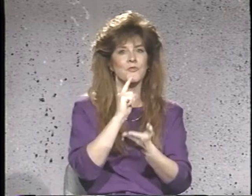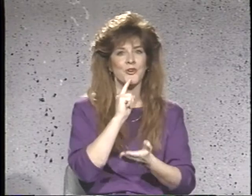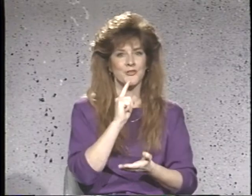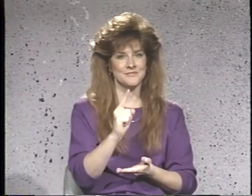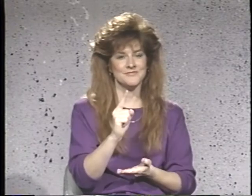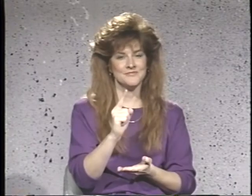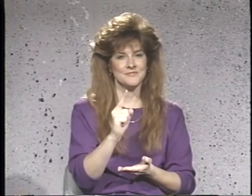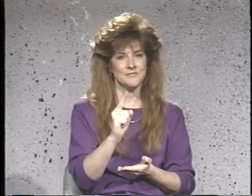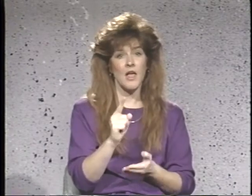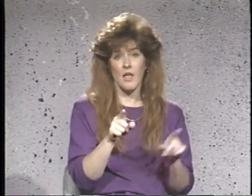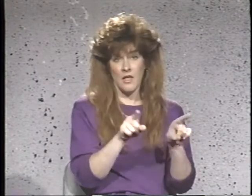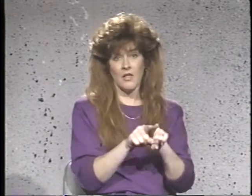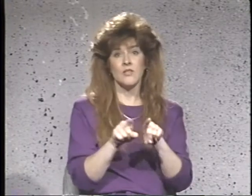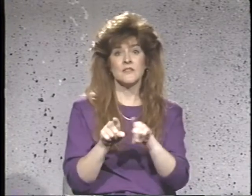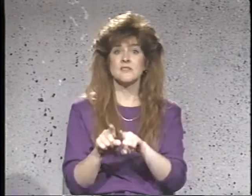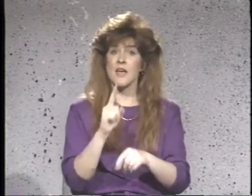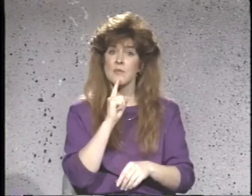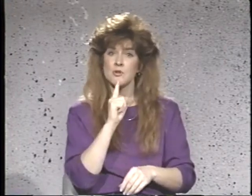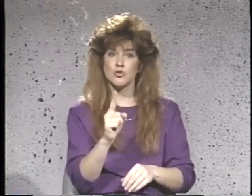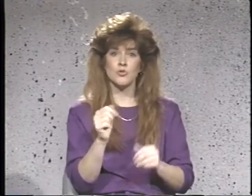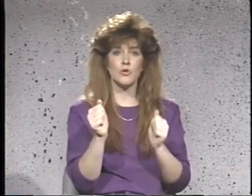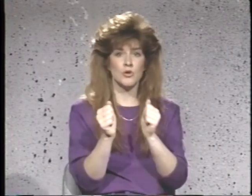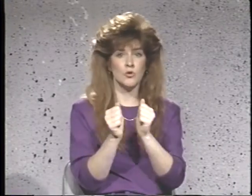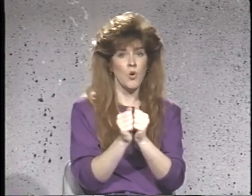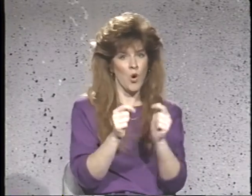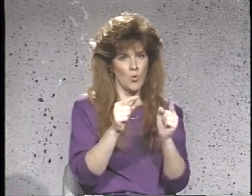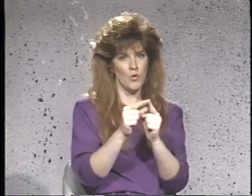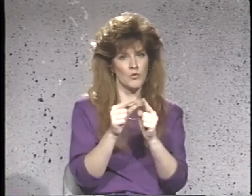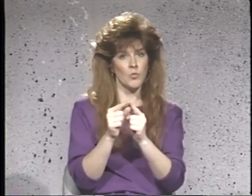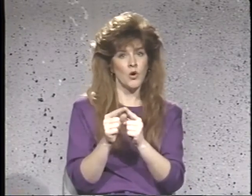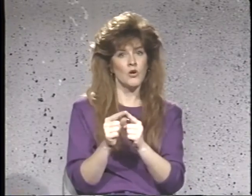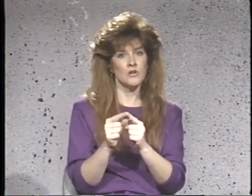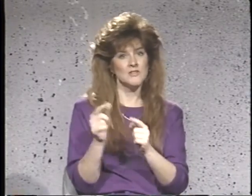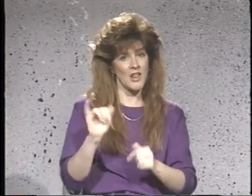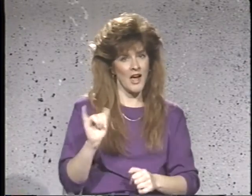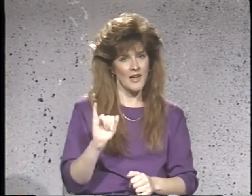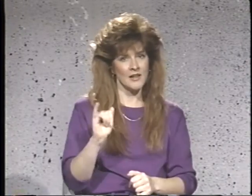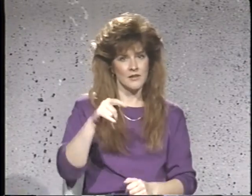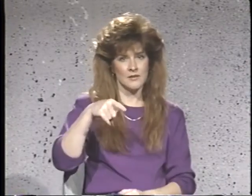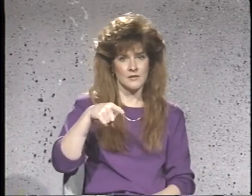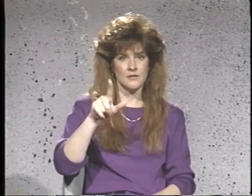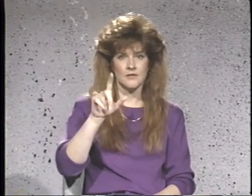Helpful. The same is true with words like